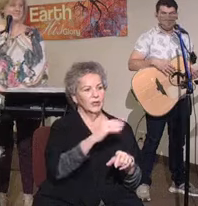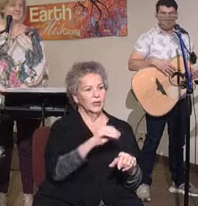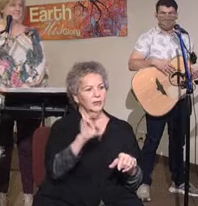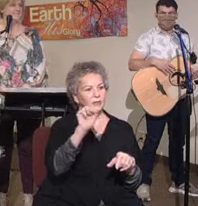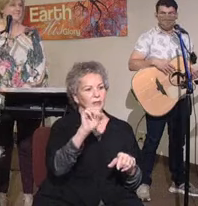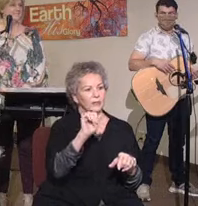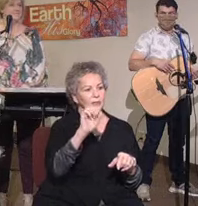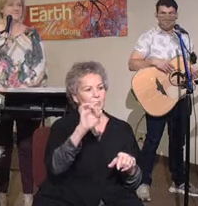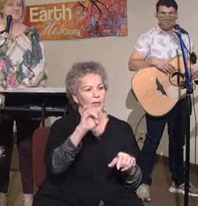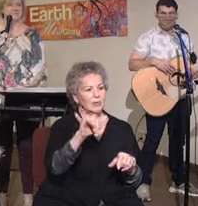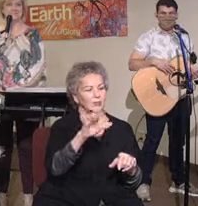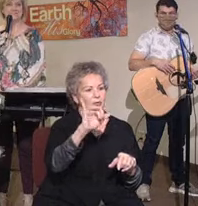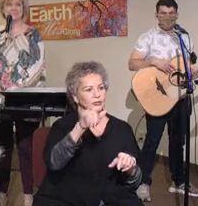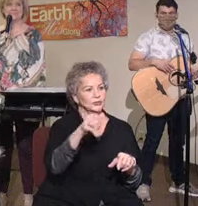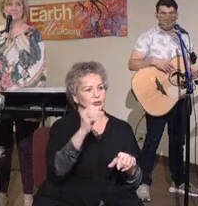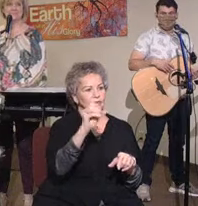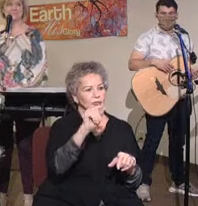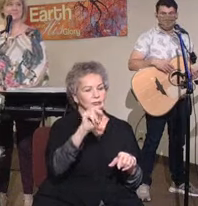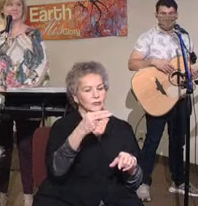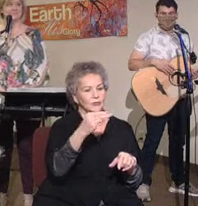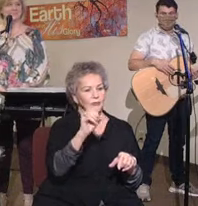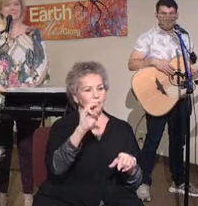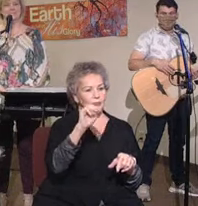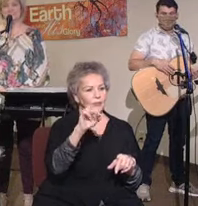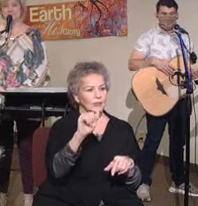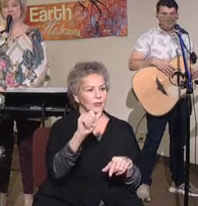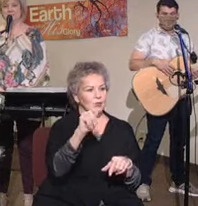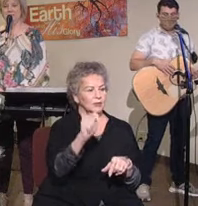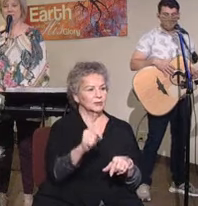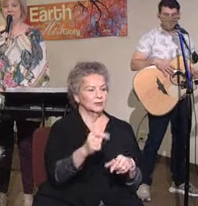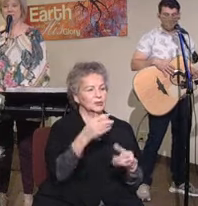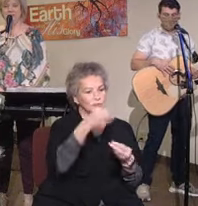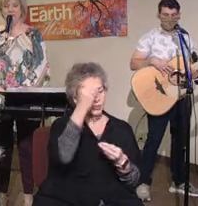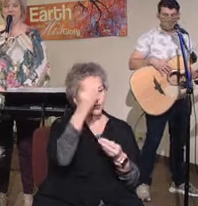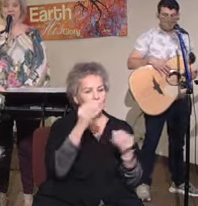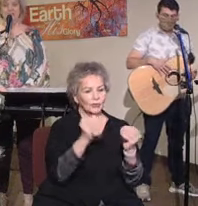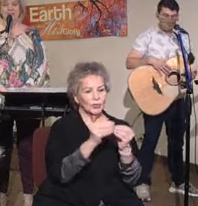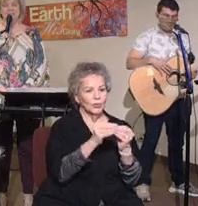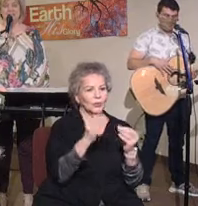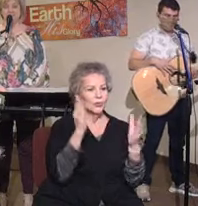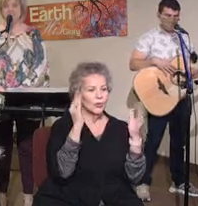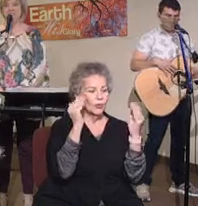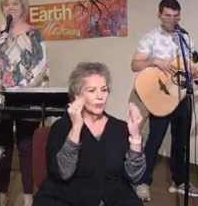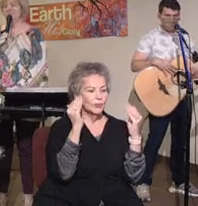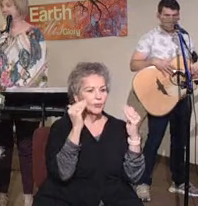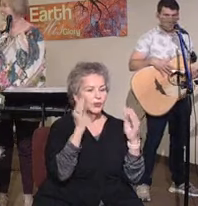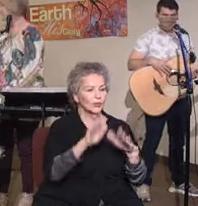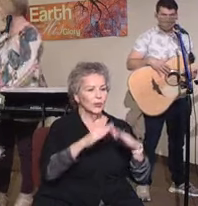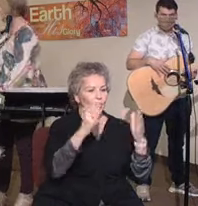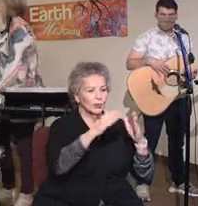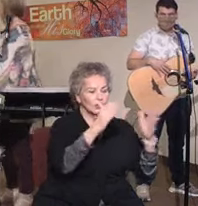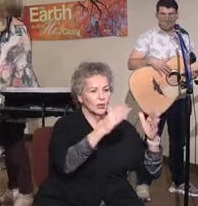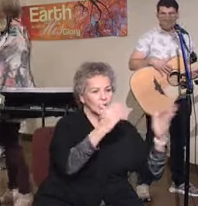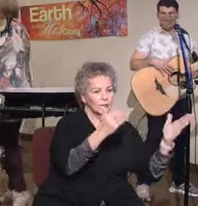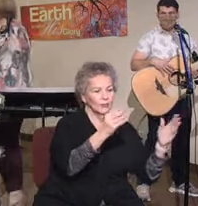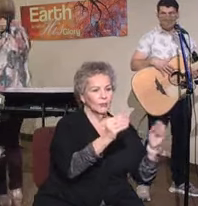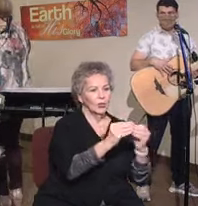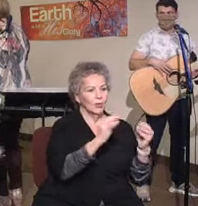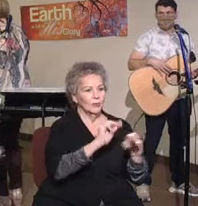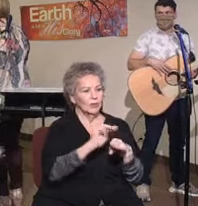happy to announce that. You'll be learning more, and we hope to, as I said, open up some more ministries after the first of the